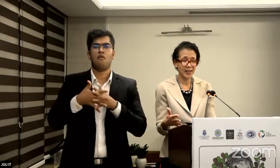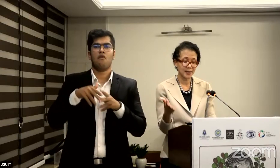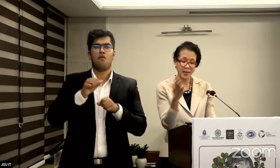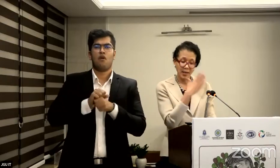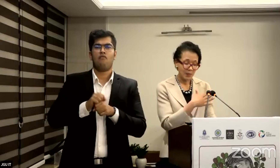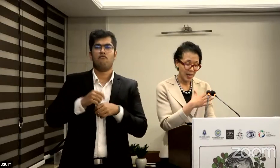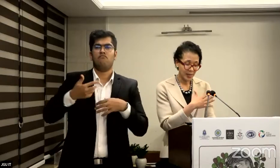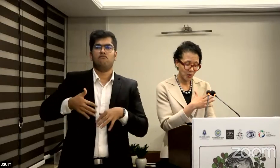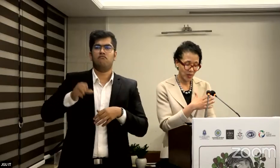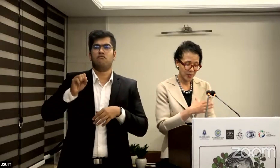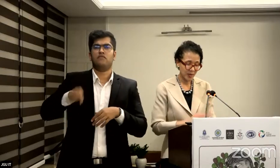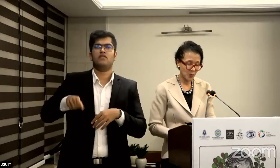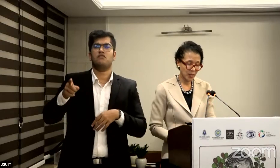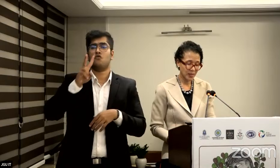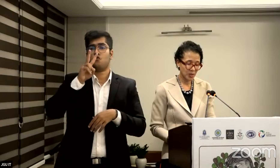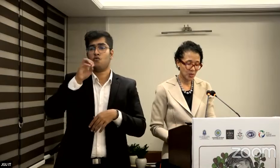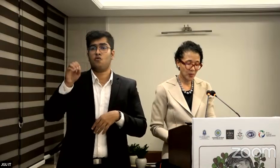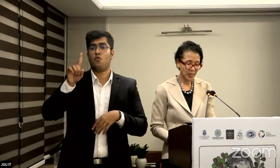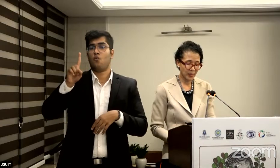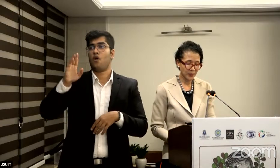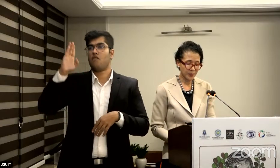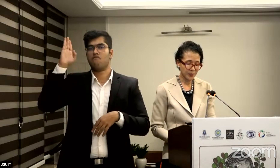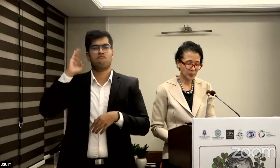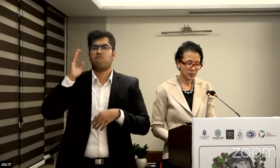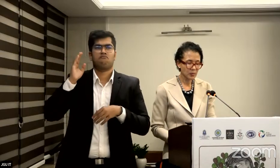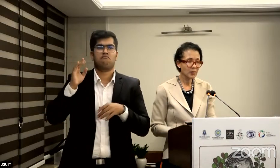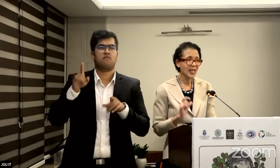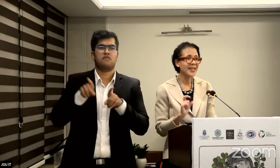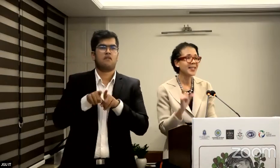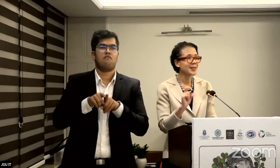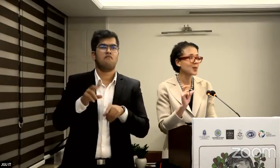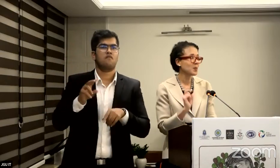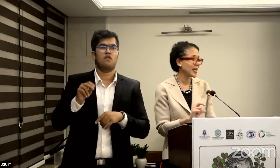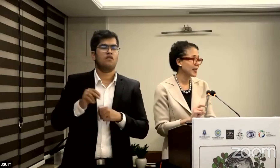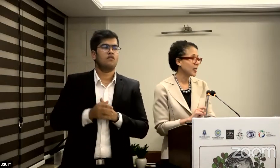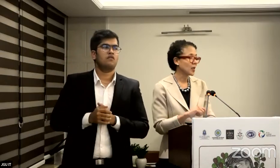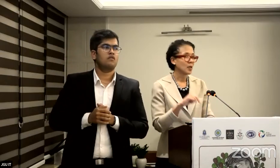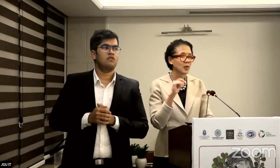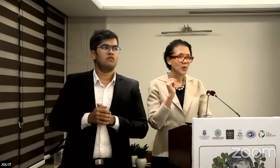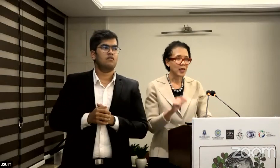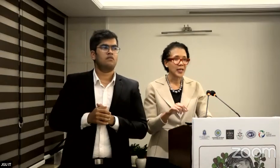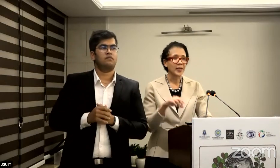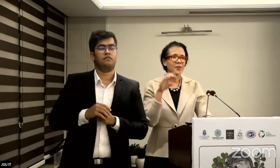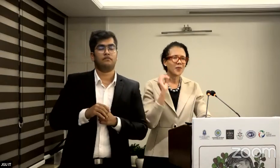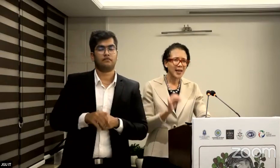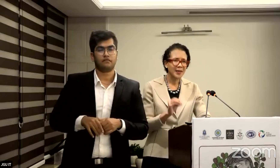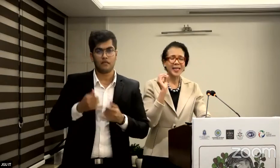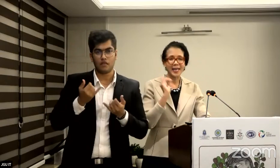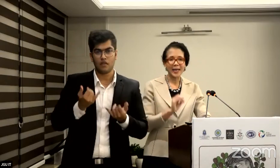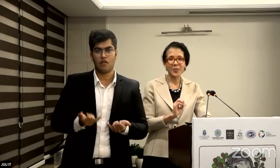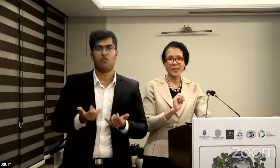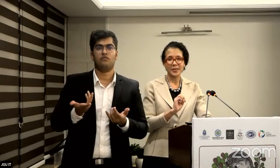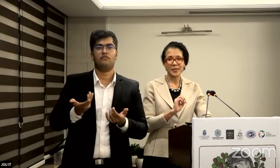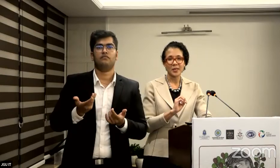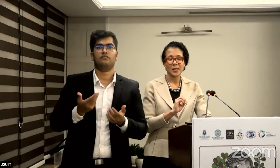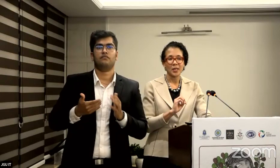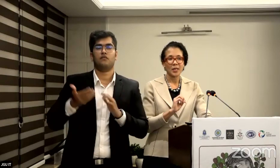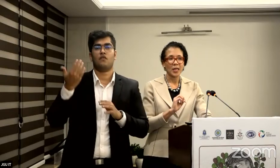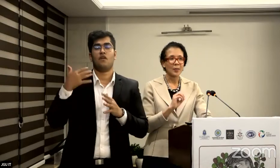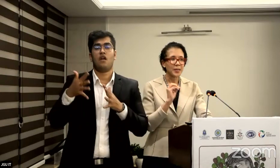the case back in 2001 at the Doha round. And yet, despite the very